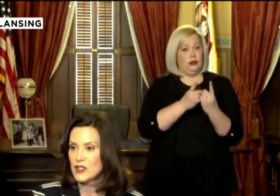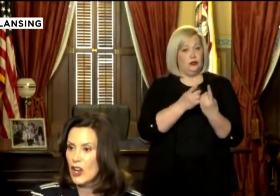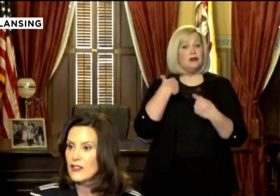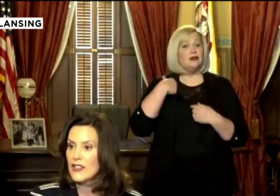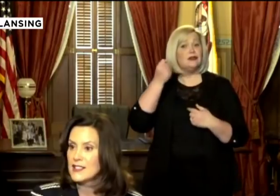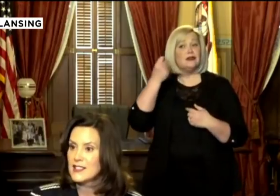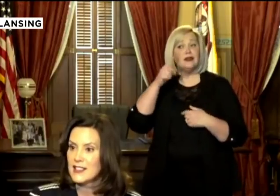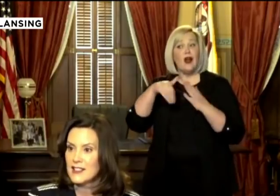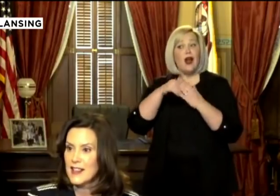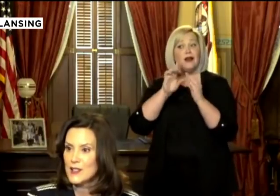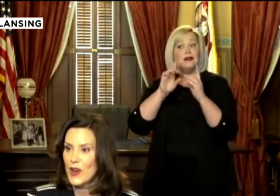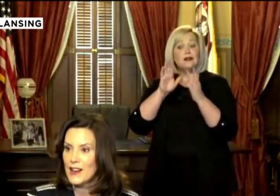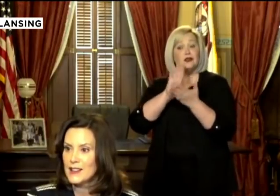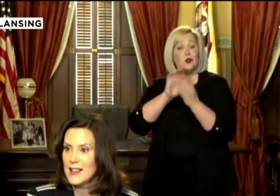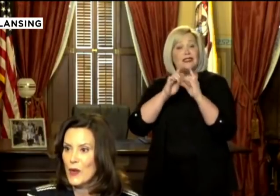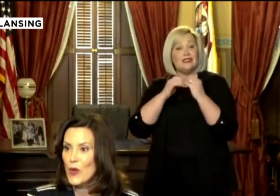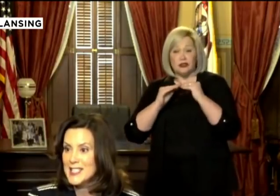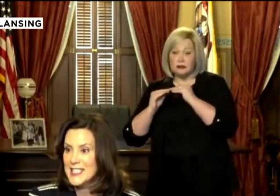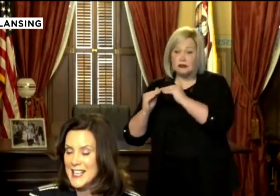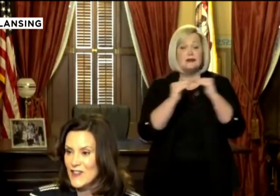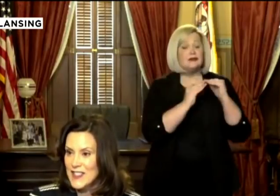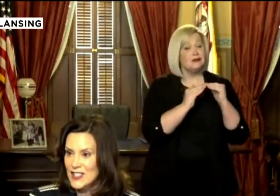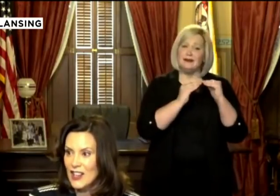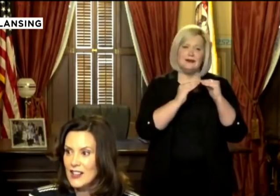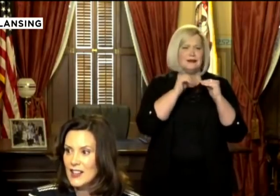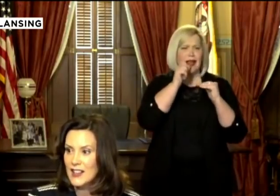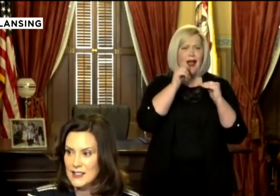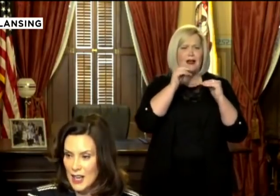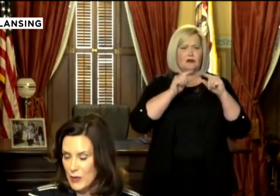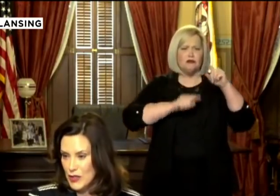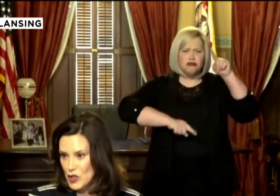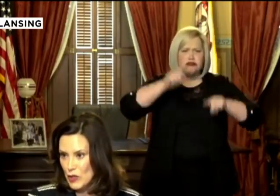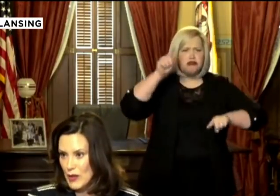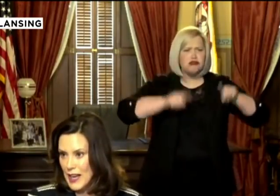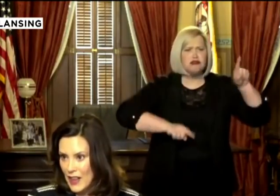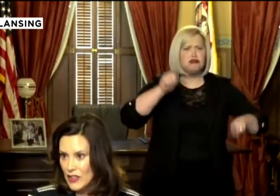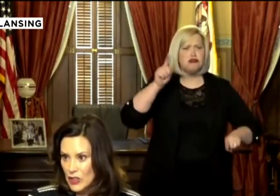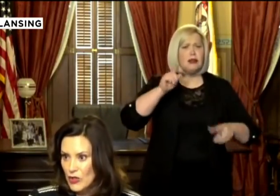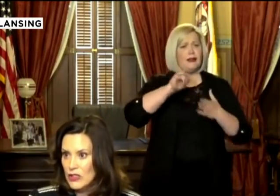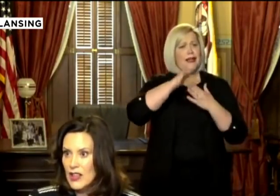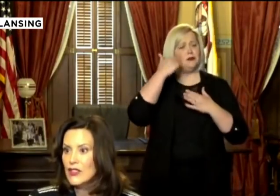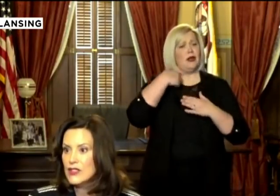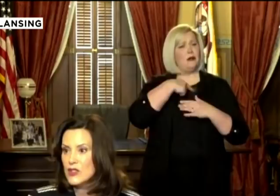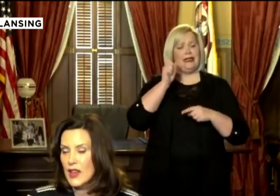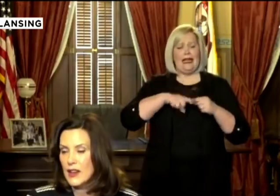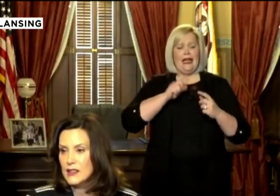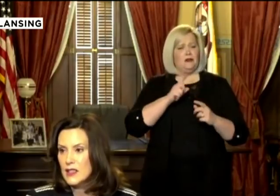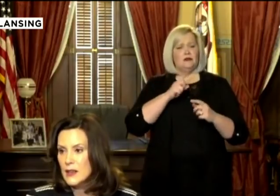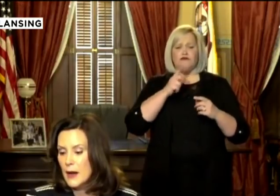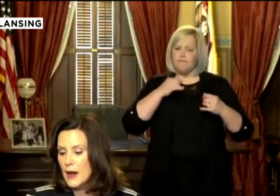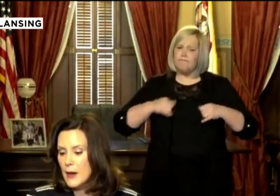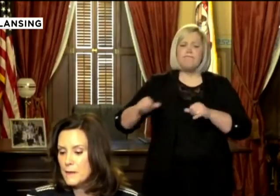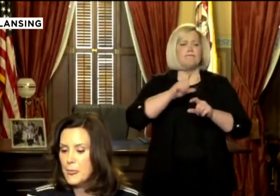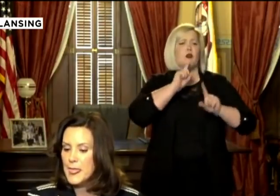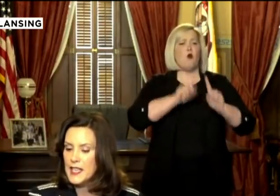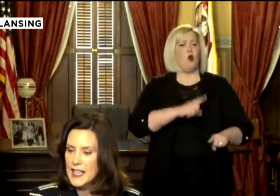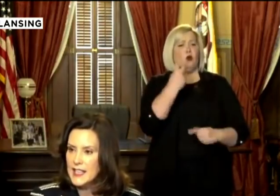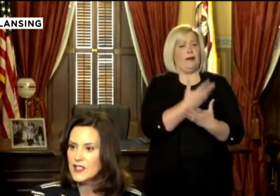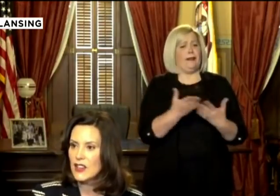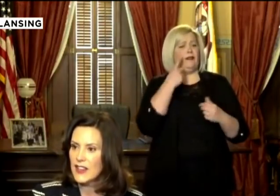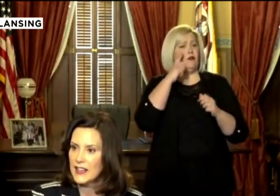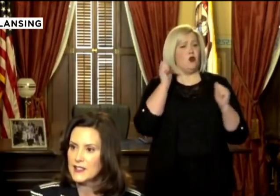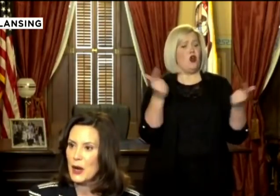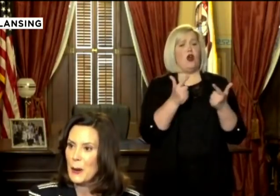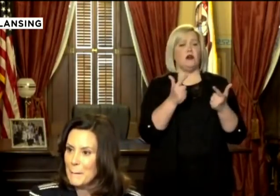equitable access to all of these things, and that's why it's not one size fits all. It's got to be determined at the local level so that